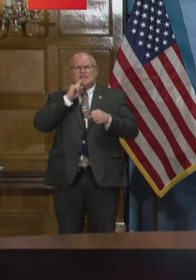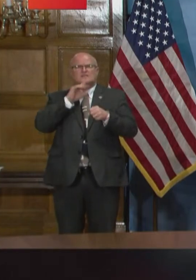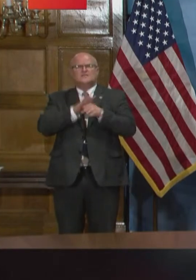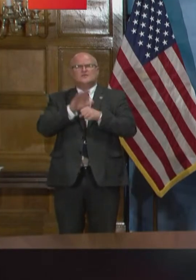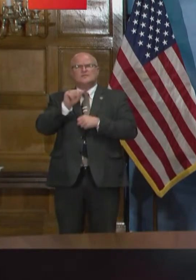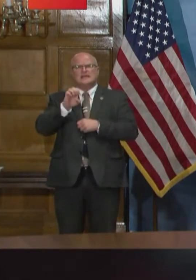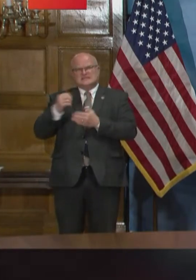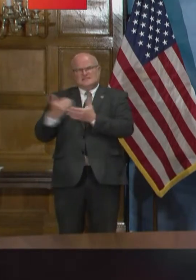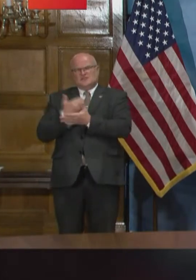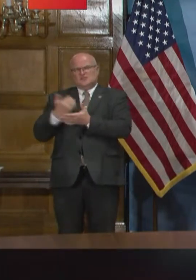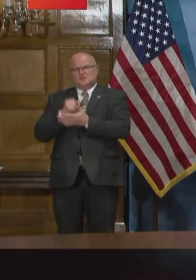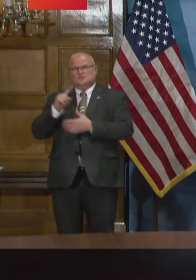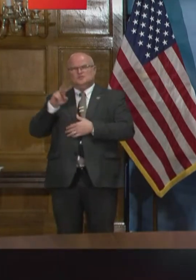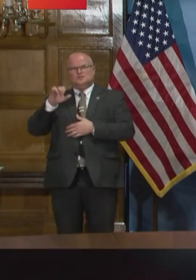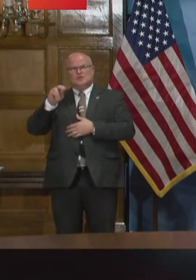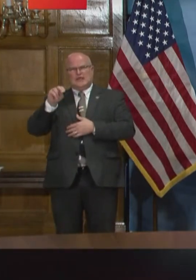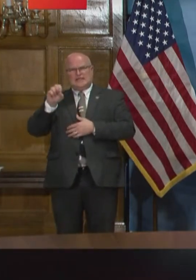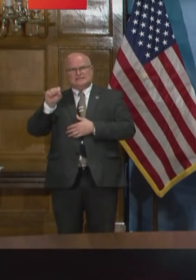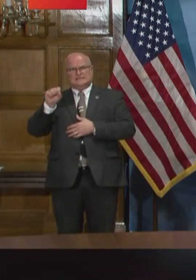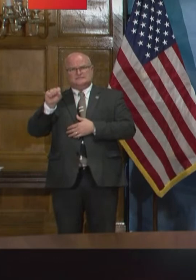cases of the new strains of the virus?